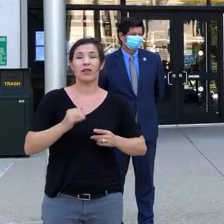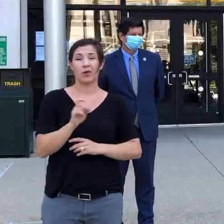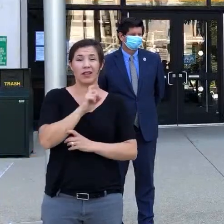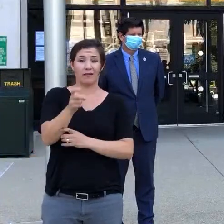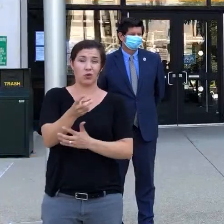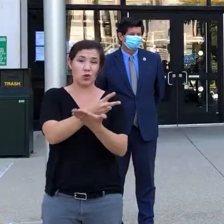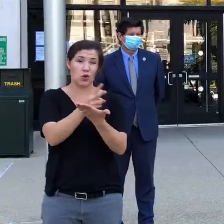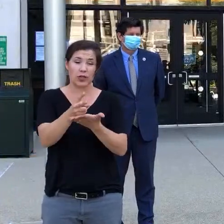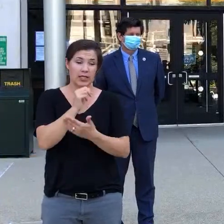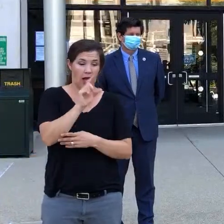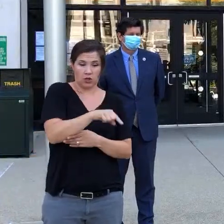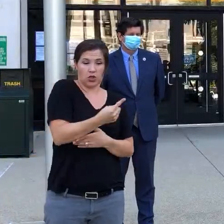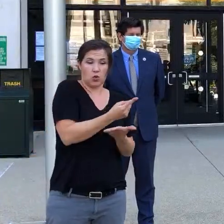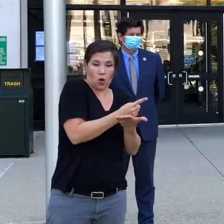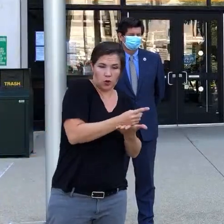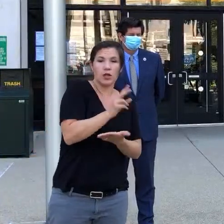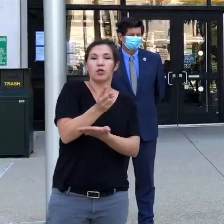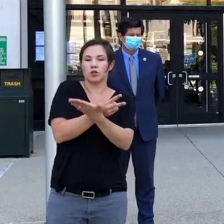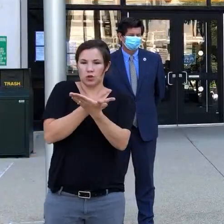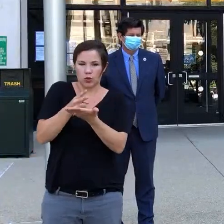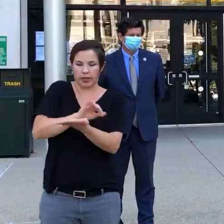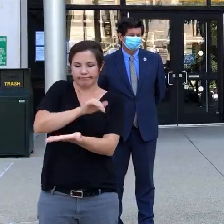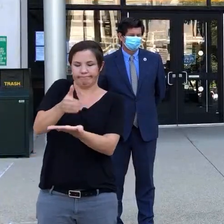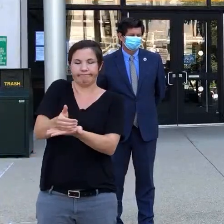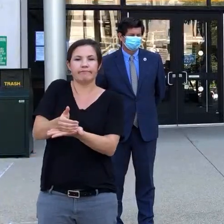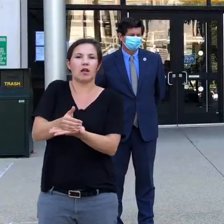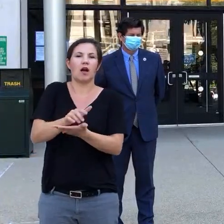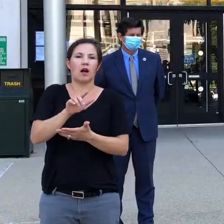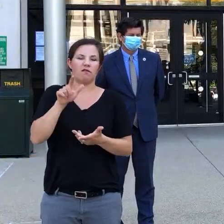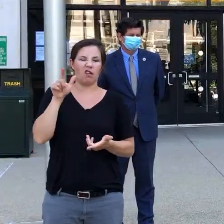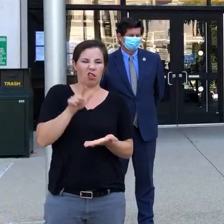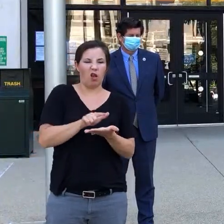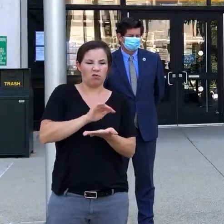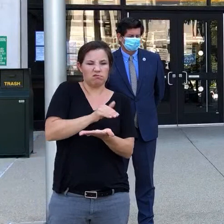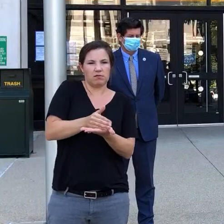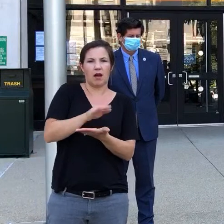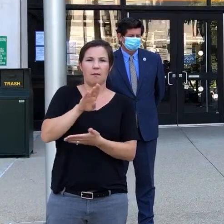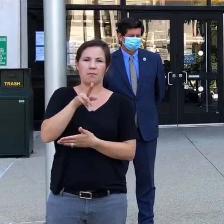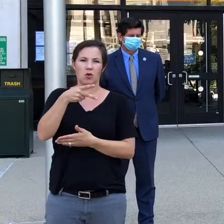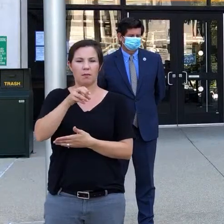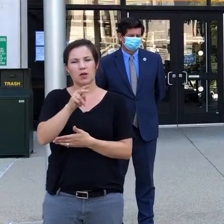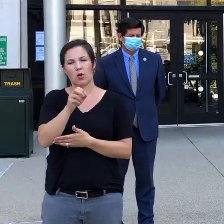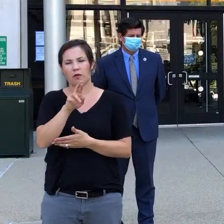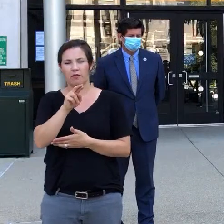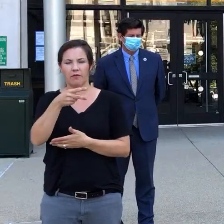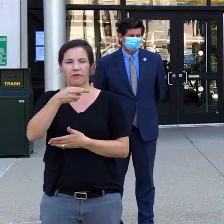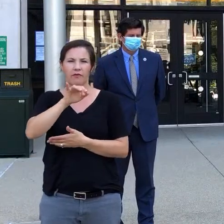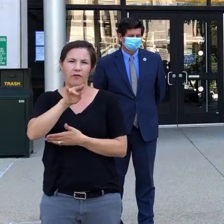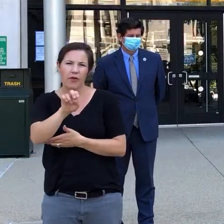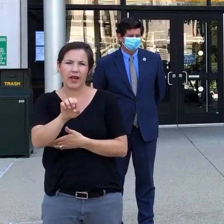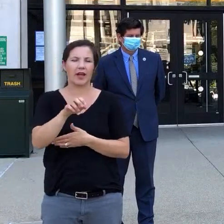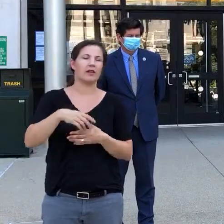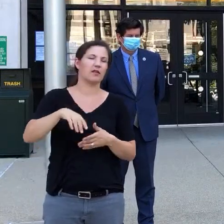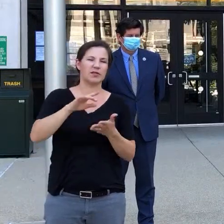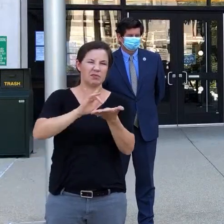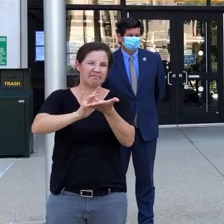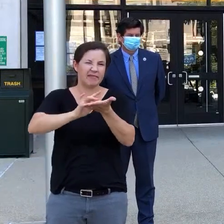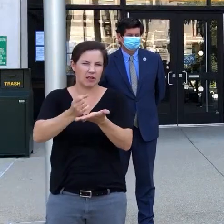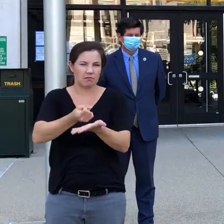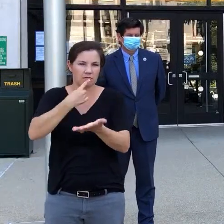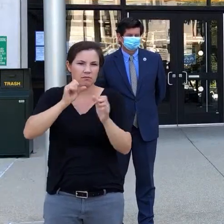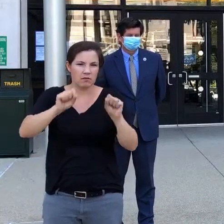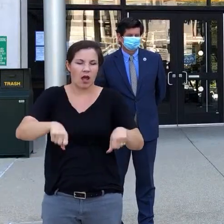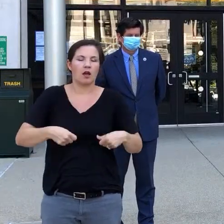just a 1-week supply, but a 2-week supply of low-dose buprenorphine or Suboxone to help you get through until